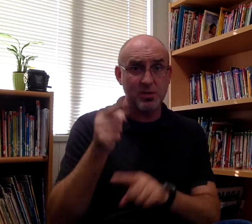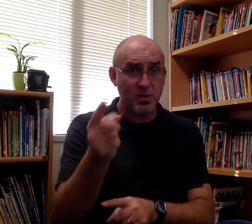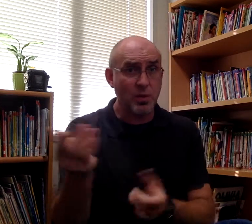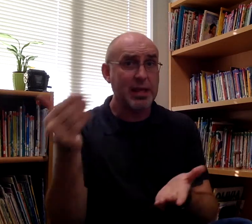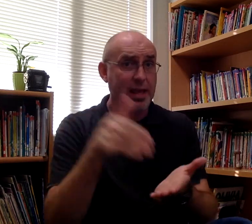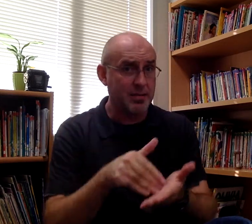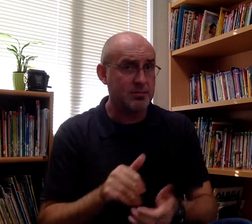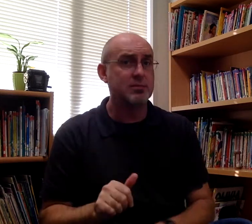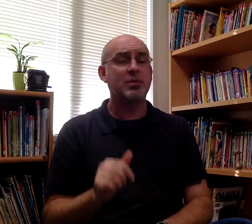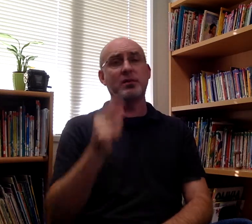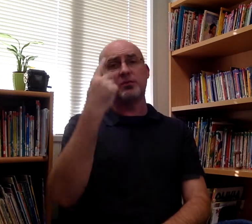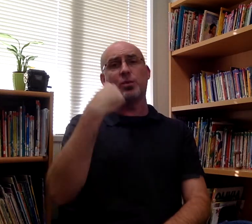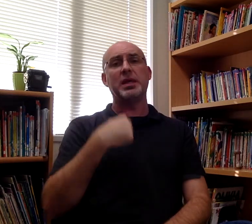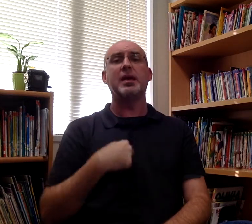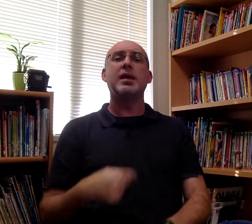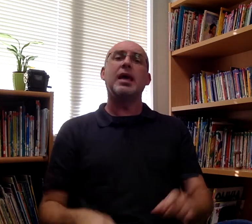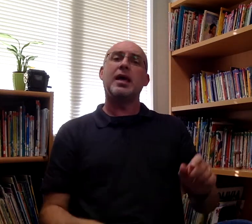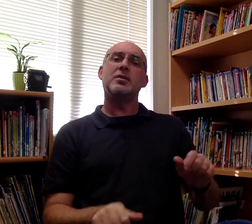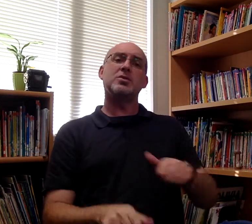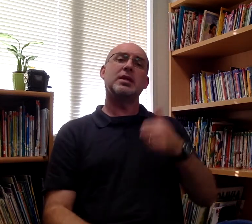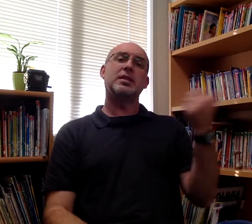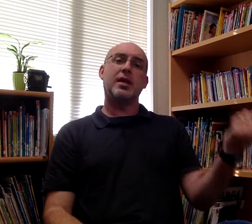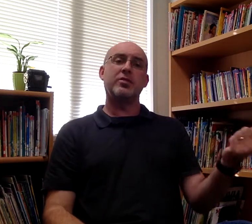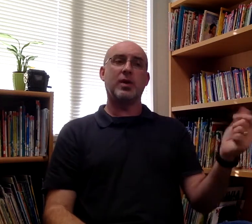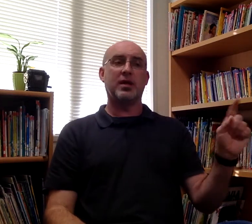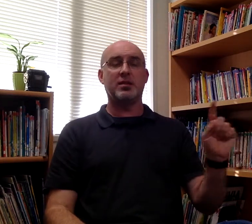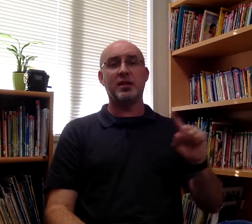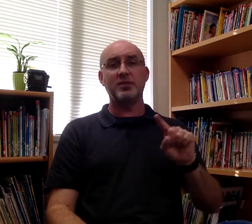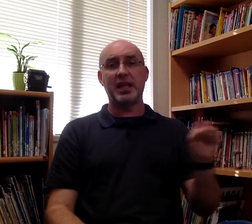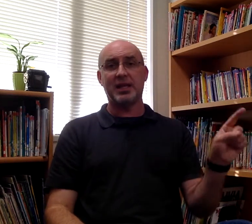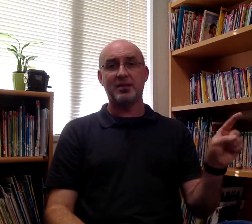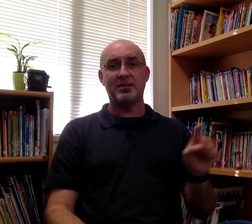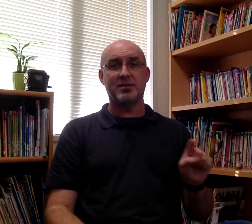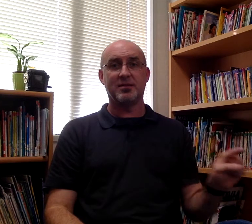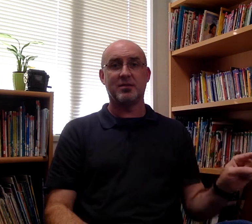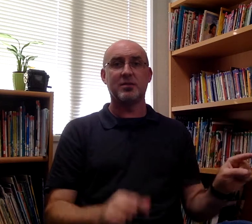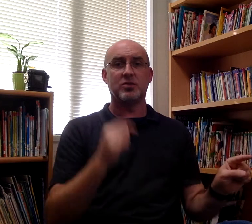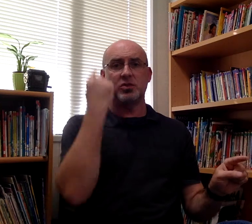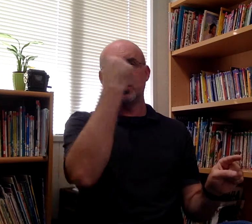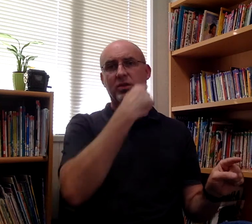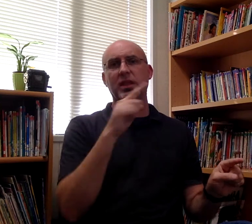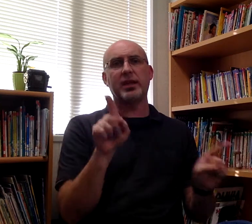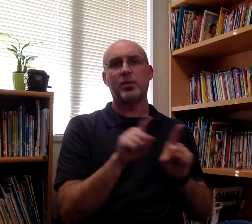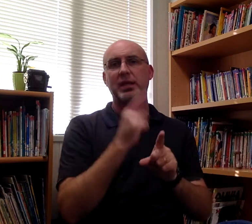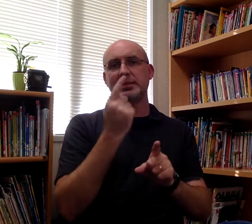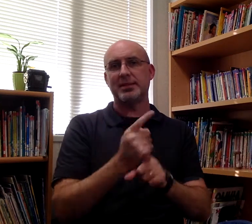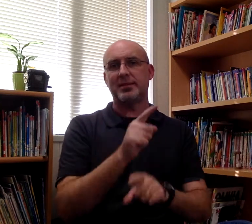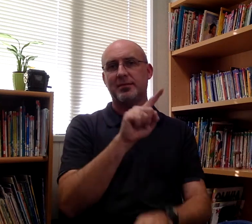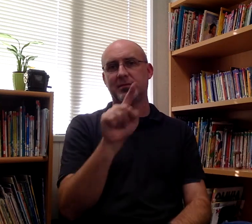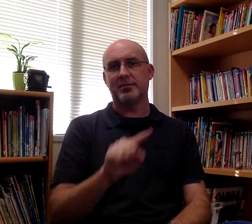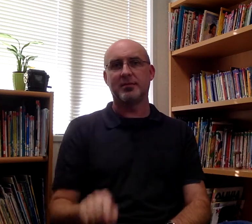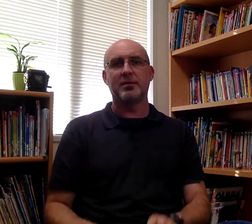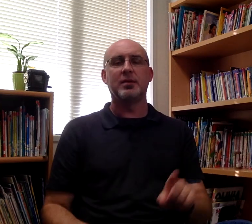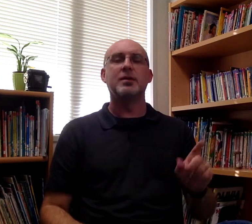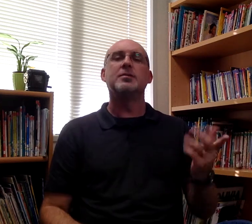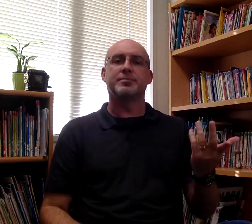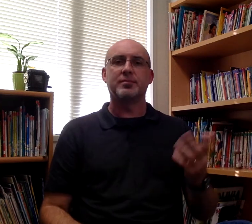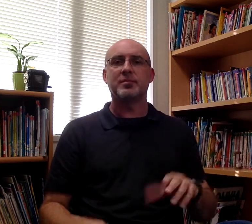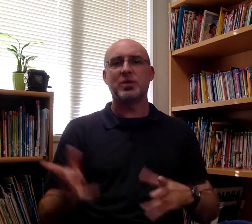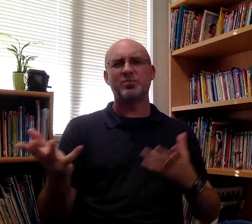you again, but for me. And then doing it the other way on the left hand should look like a right Z. So I